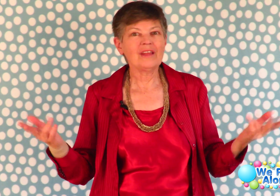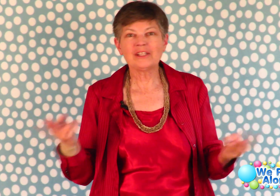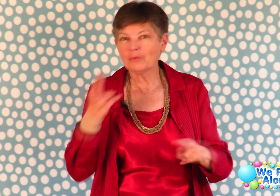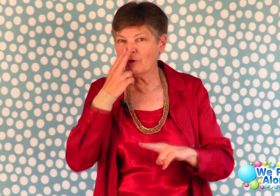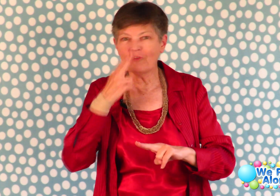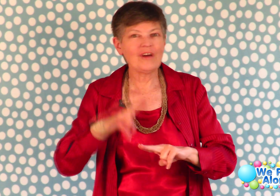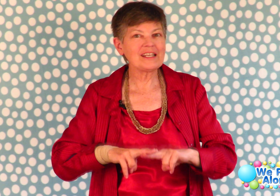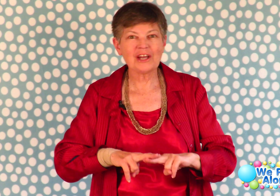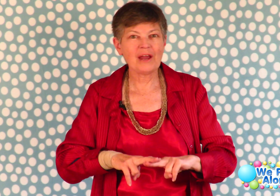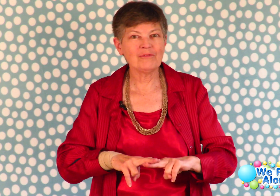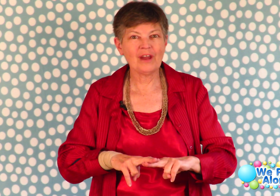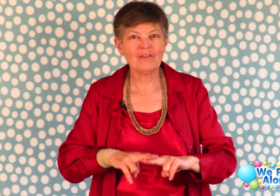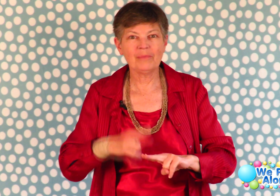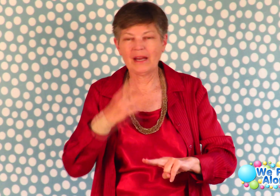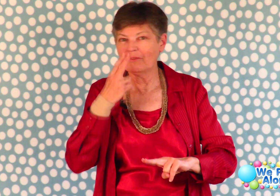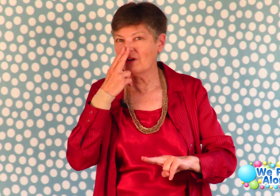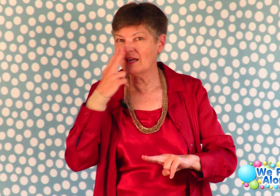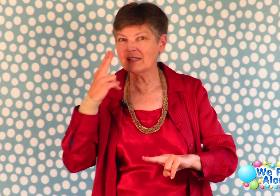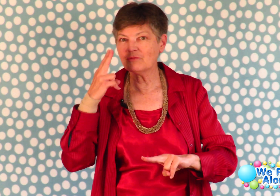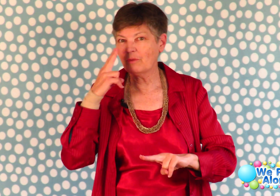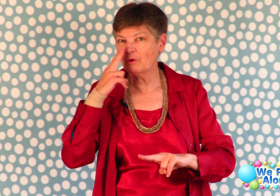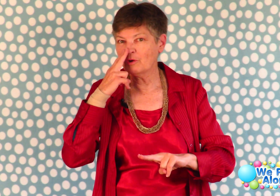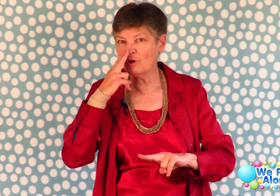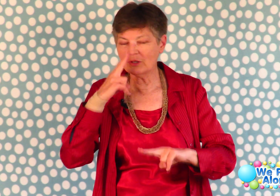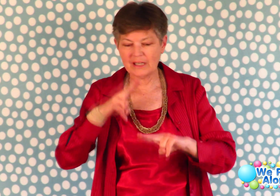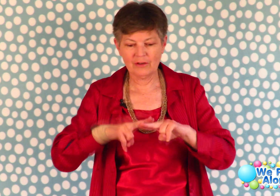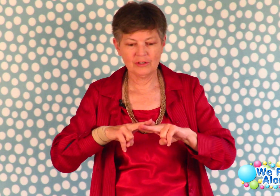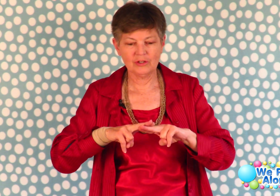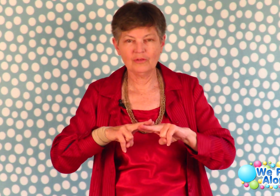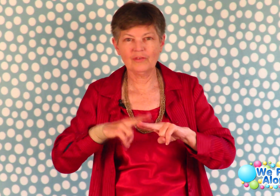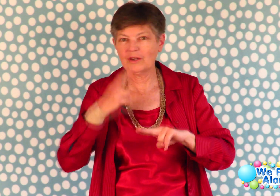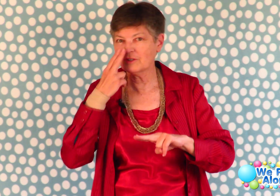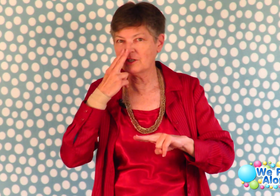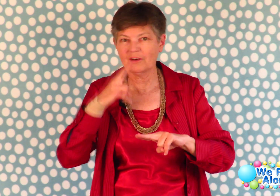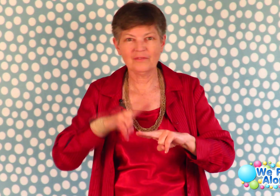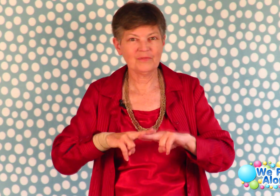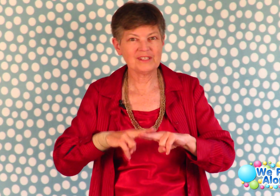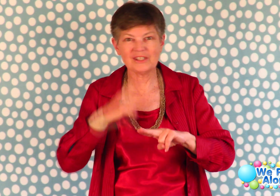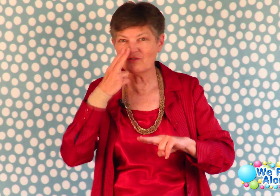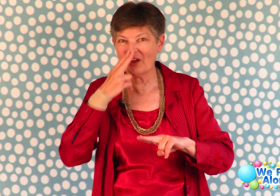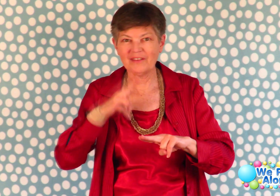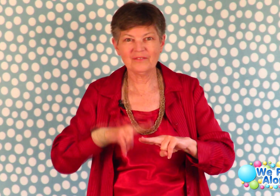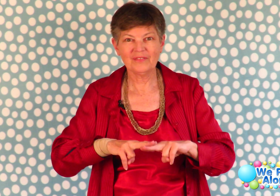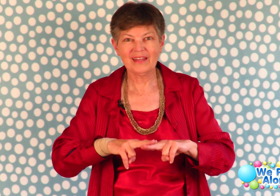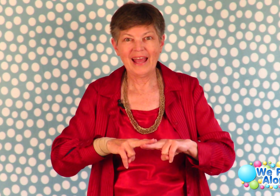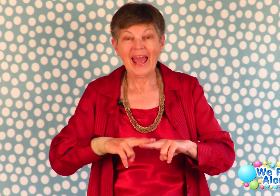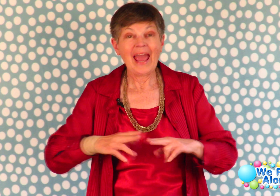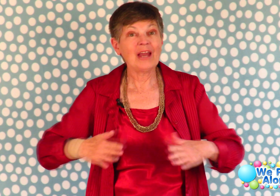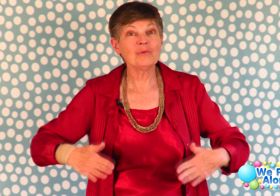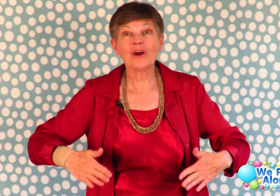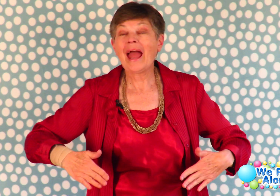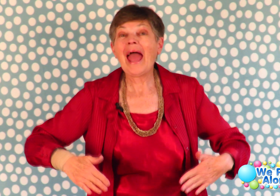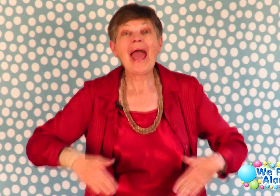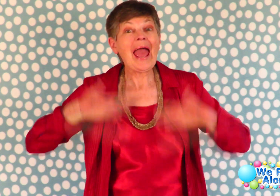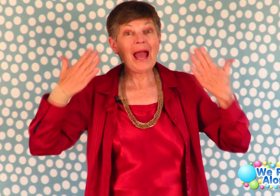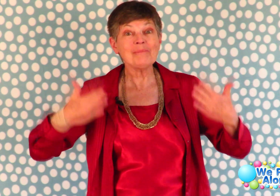it's a real fun time for everybody. Fun is from your nose down to 2 fingers here. This is fun. And we're